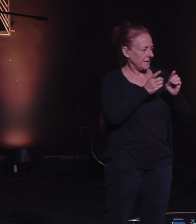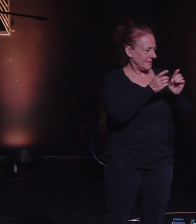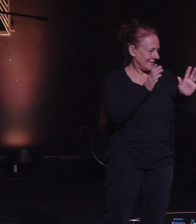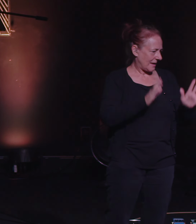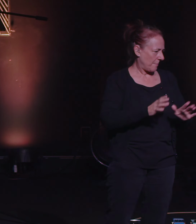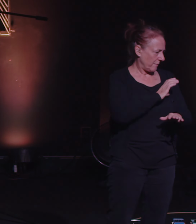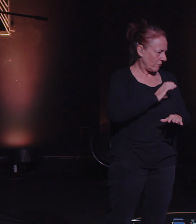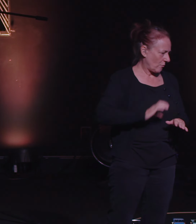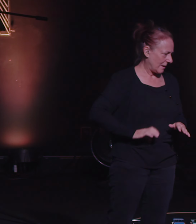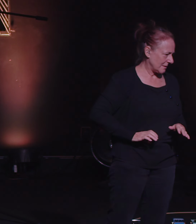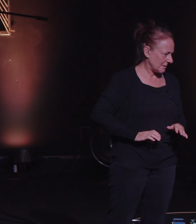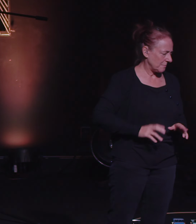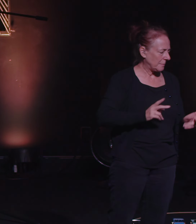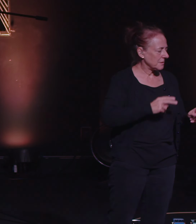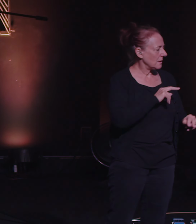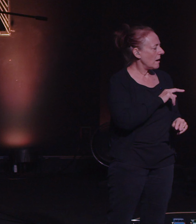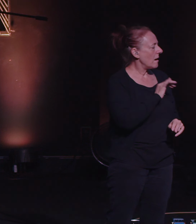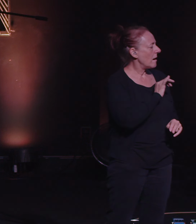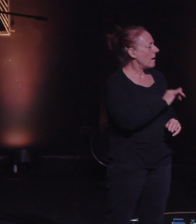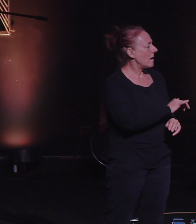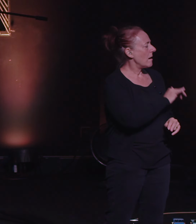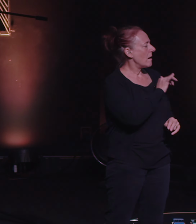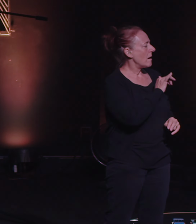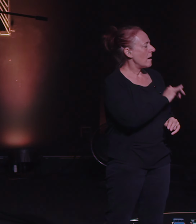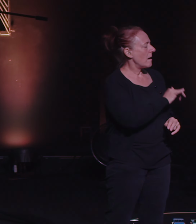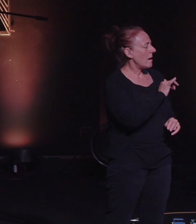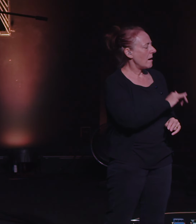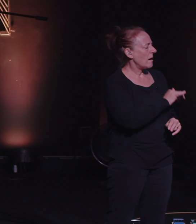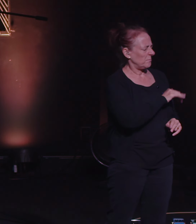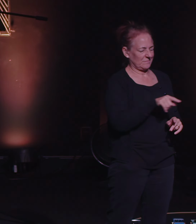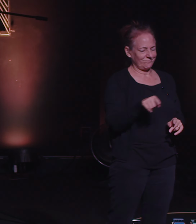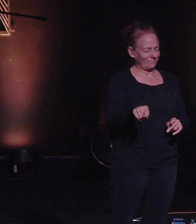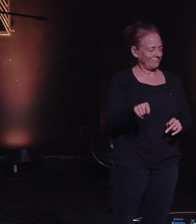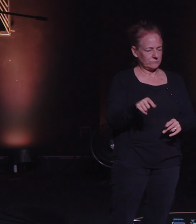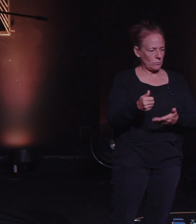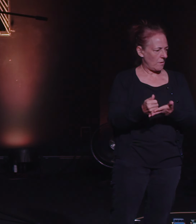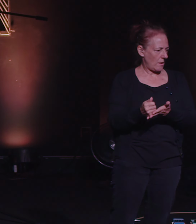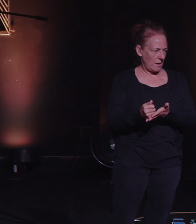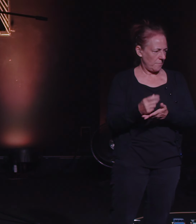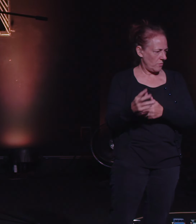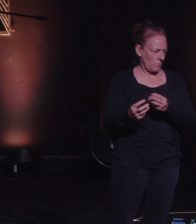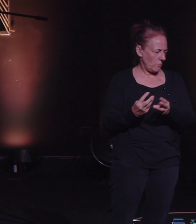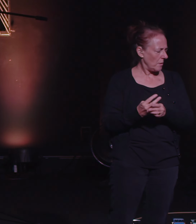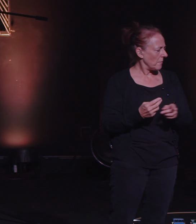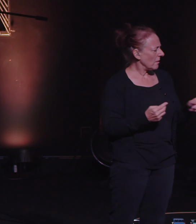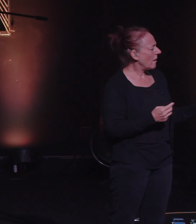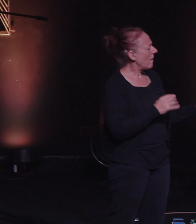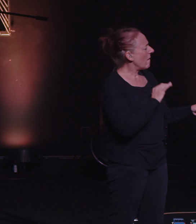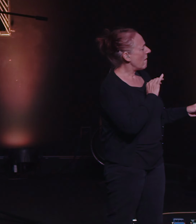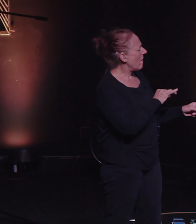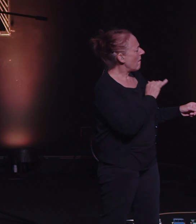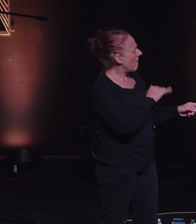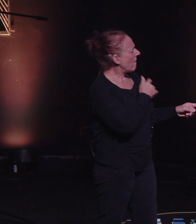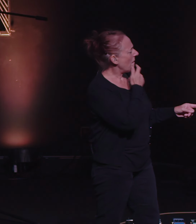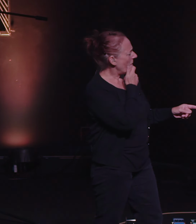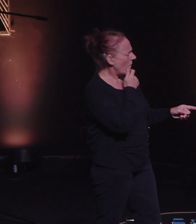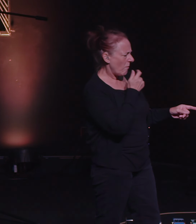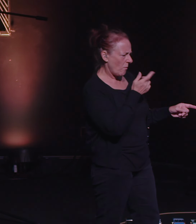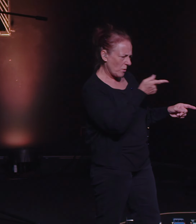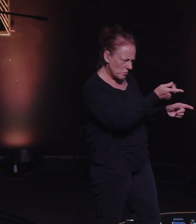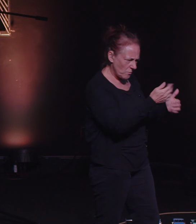people will see a difference and we'll start to spice things up. We'll start to bring flavor to things the way that it was supposed to be.